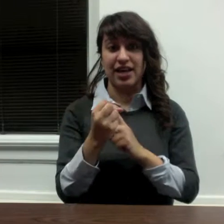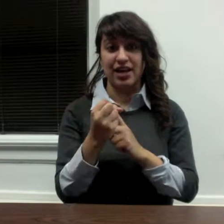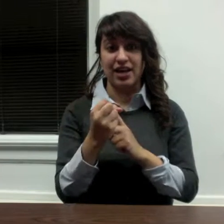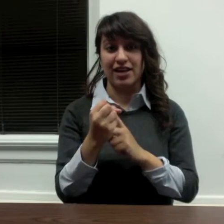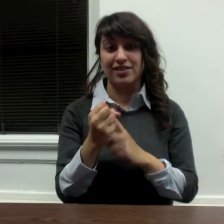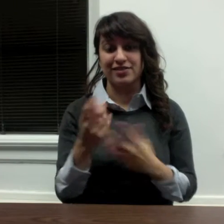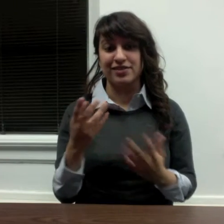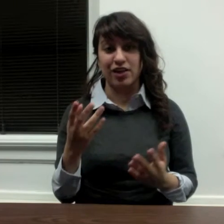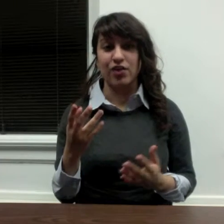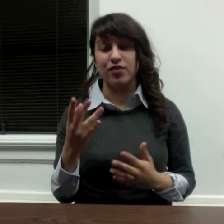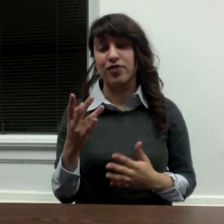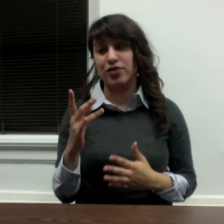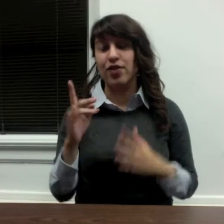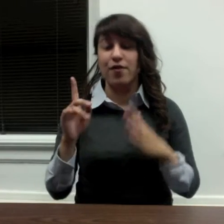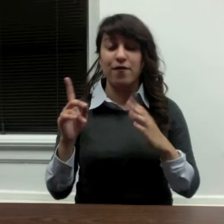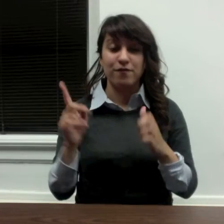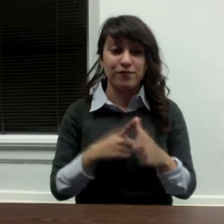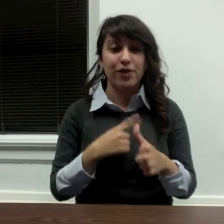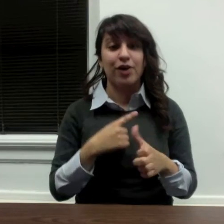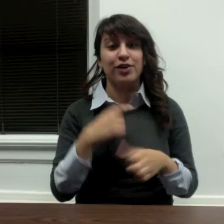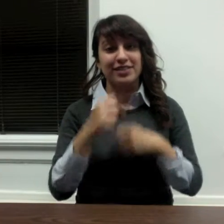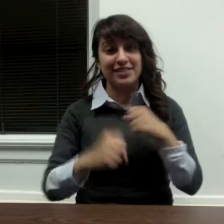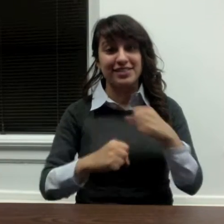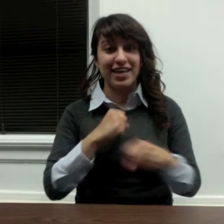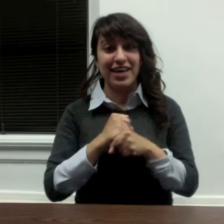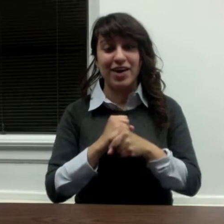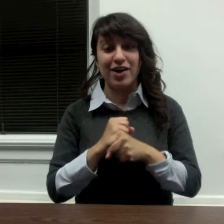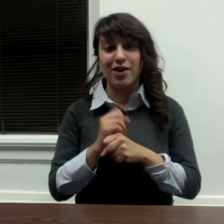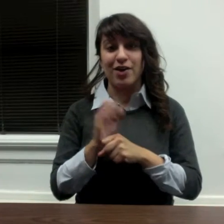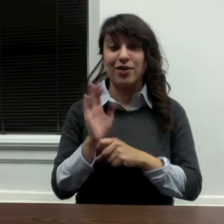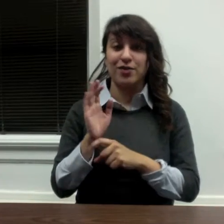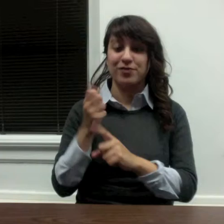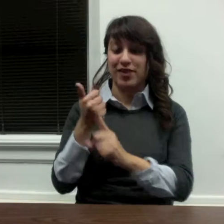this type of workshop is really relevant.